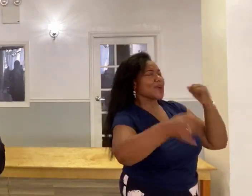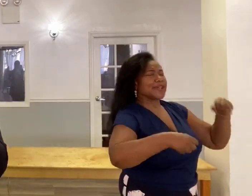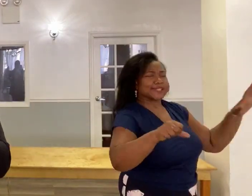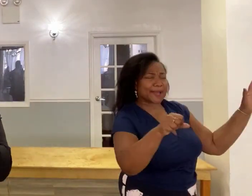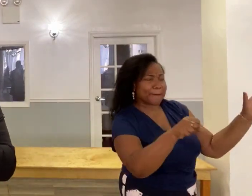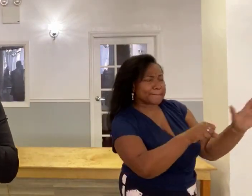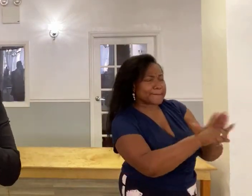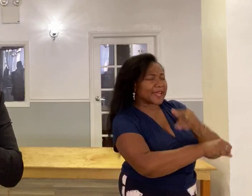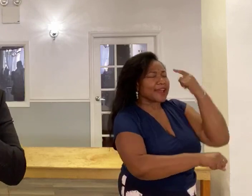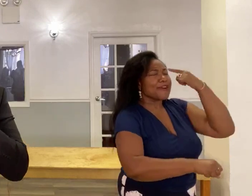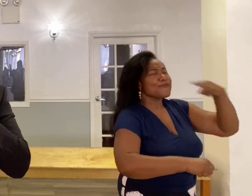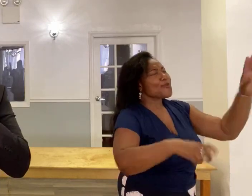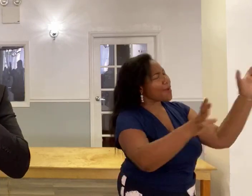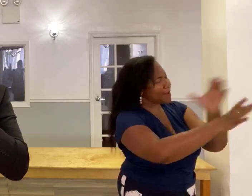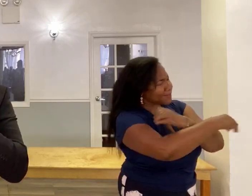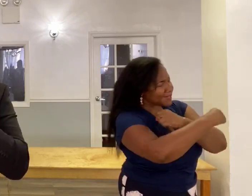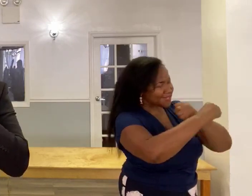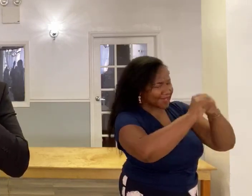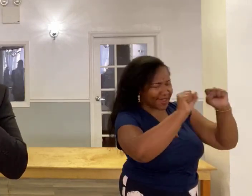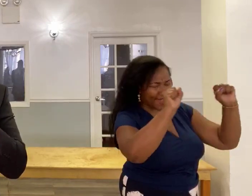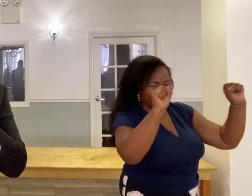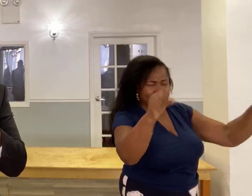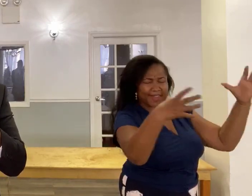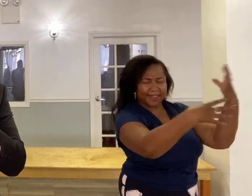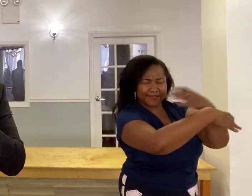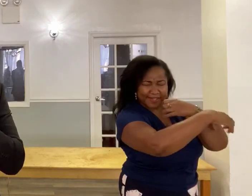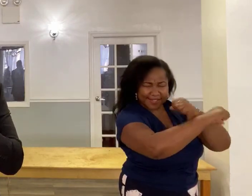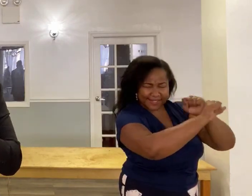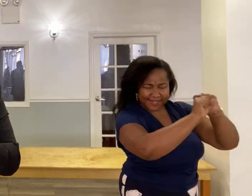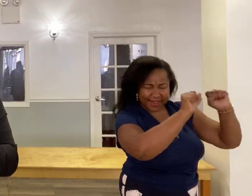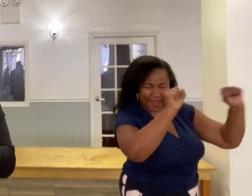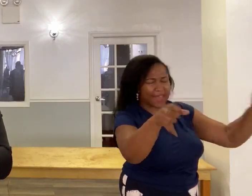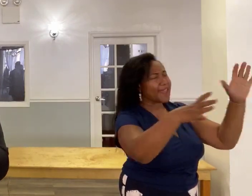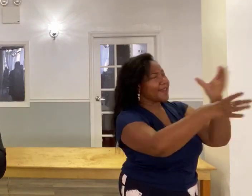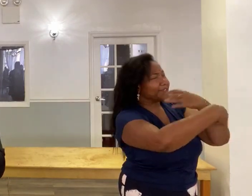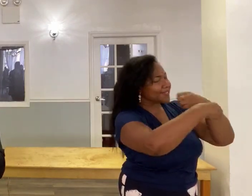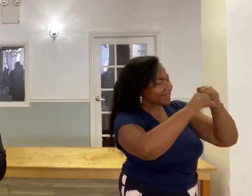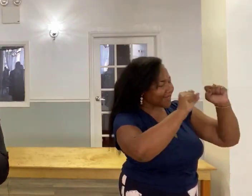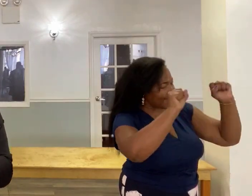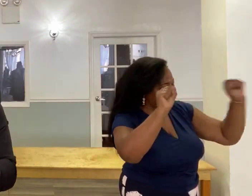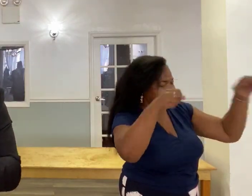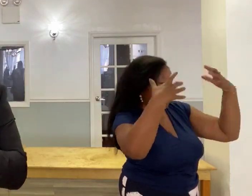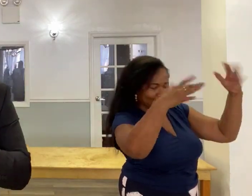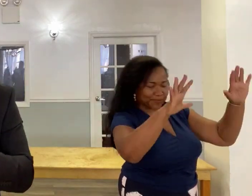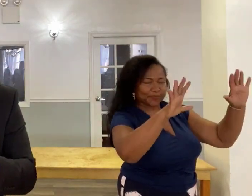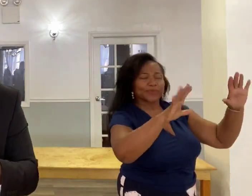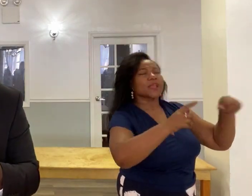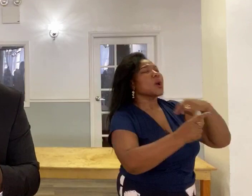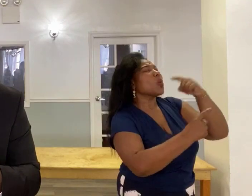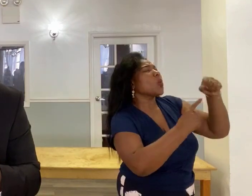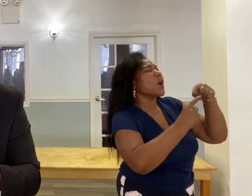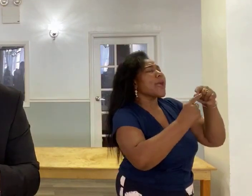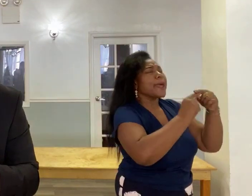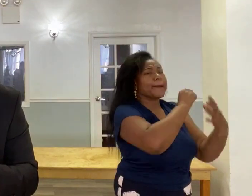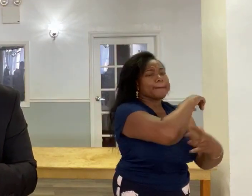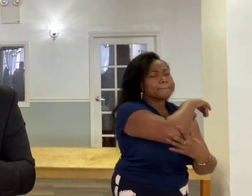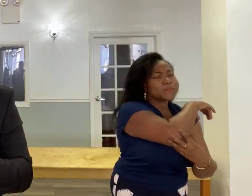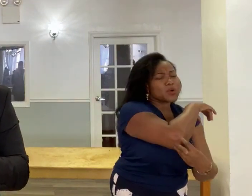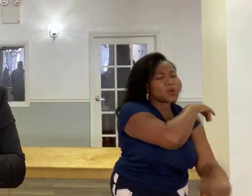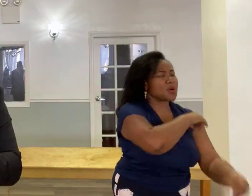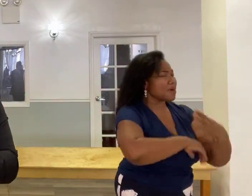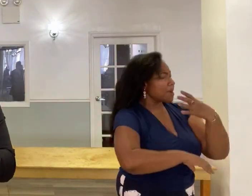something, for I'm saved, saved, saved. When